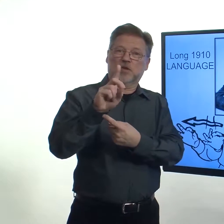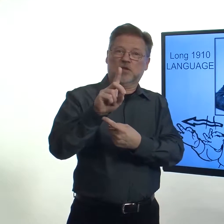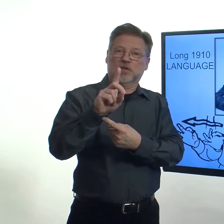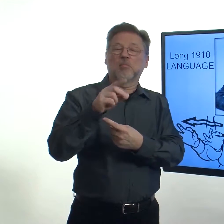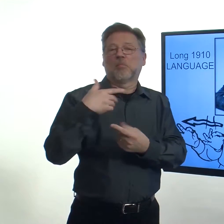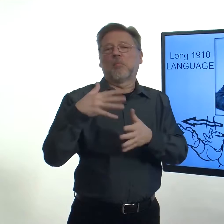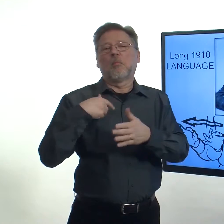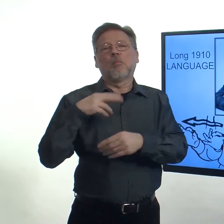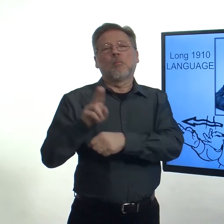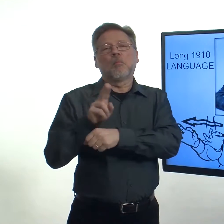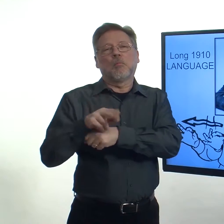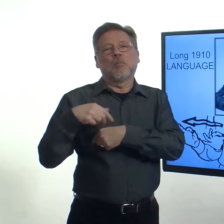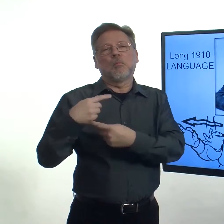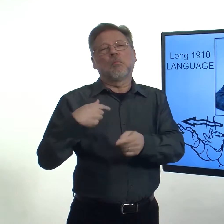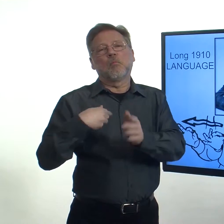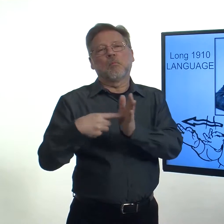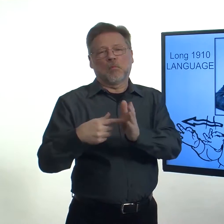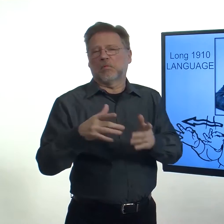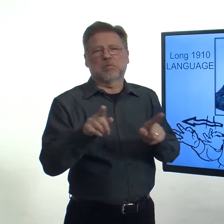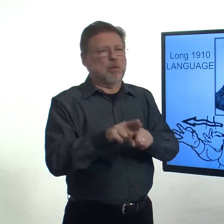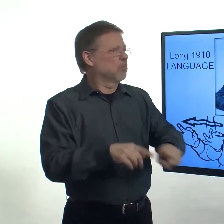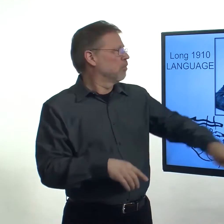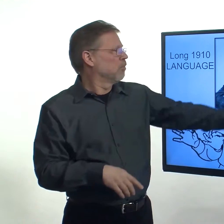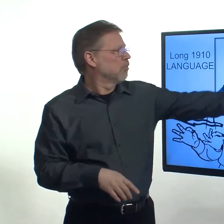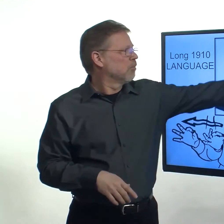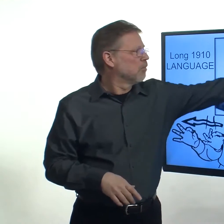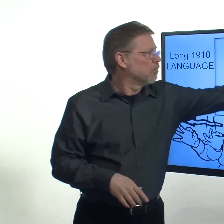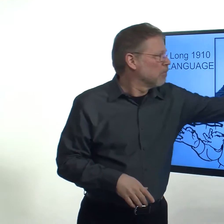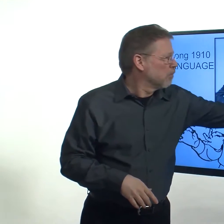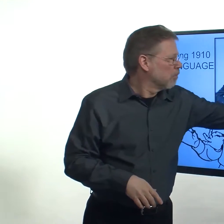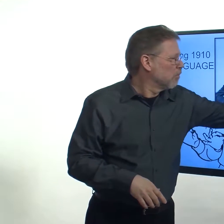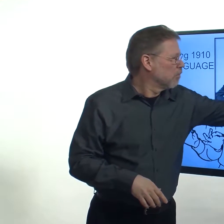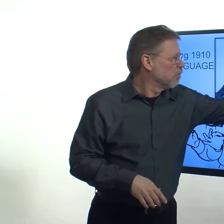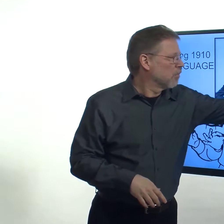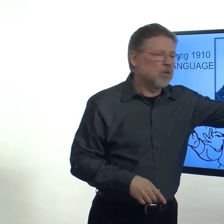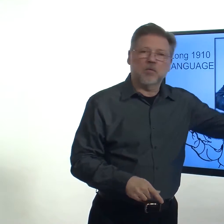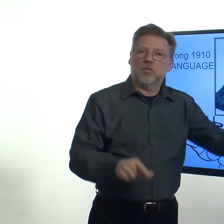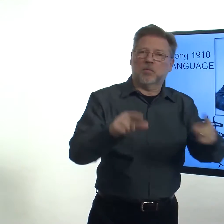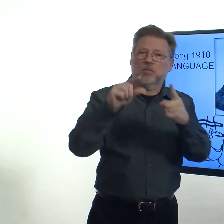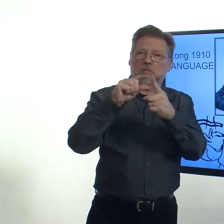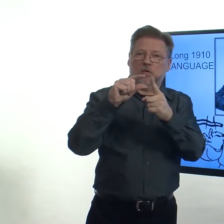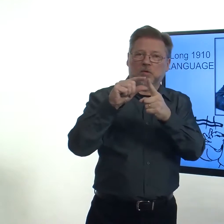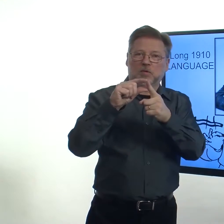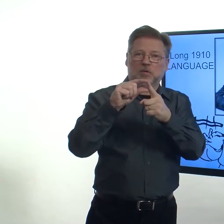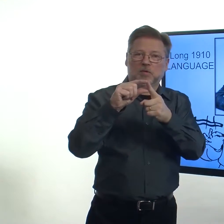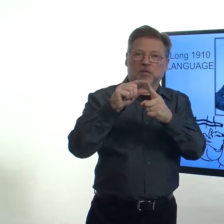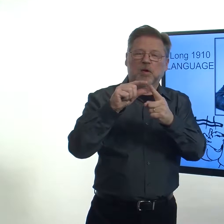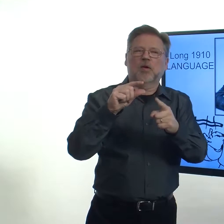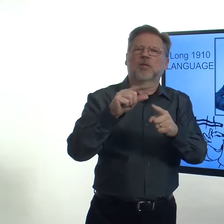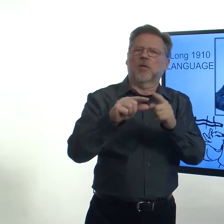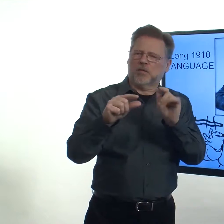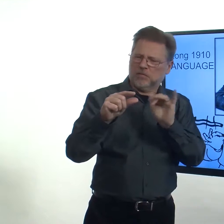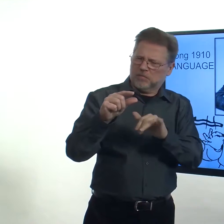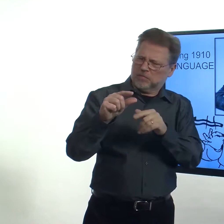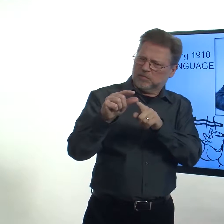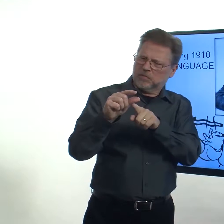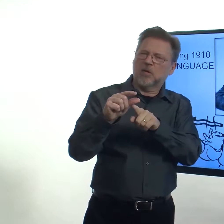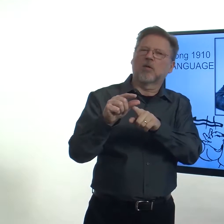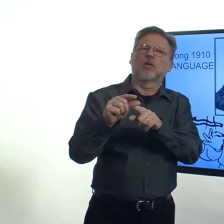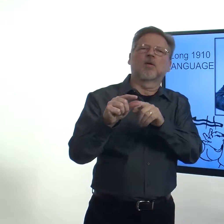for word. I've already used it in my lectures, and it's the same as this entry. Here's the form. But this hand shape